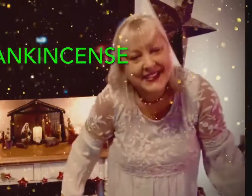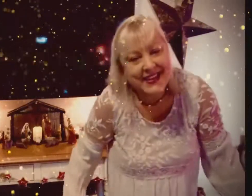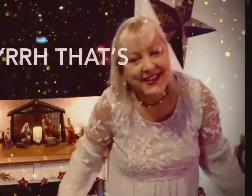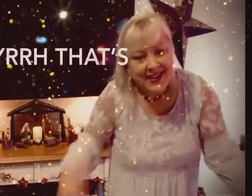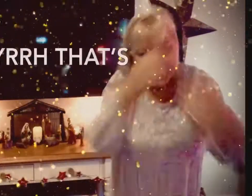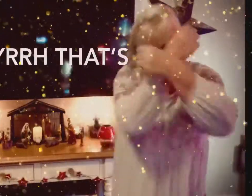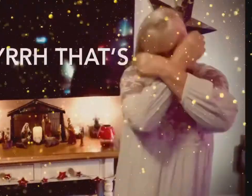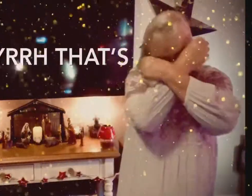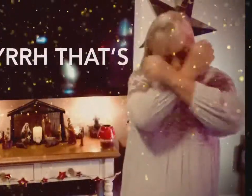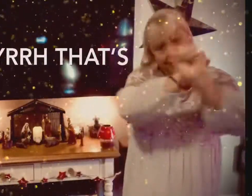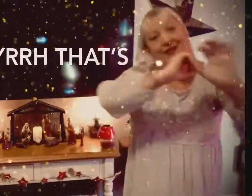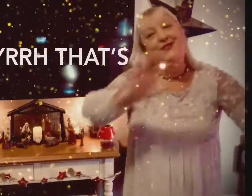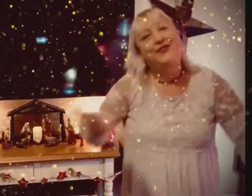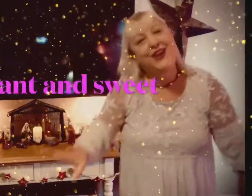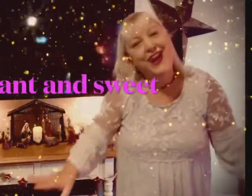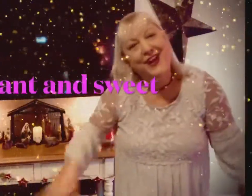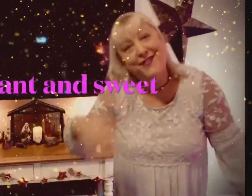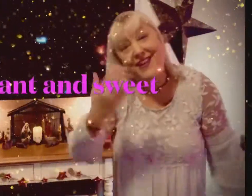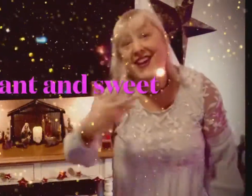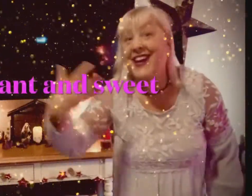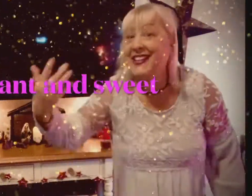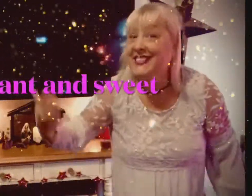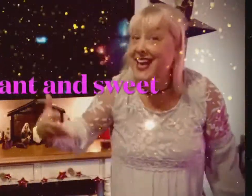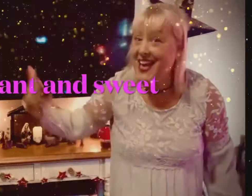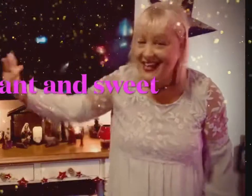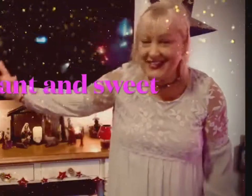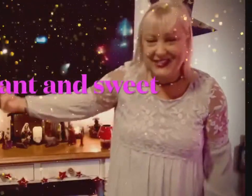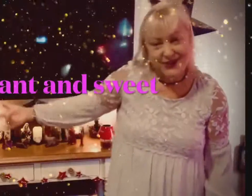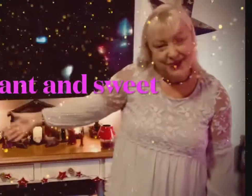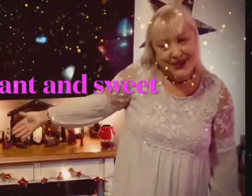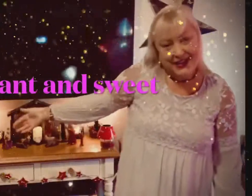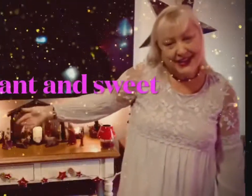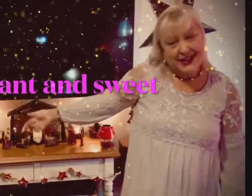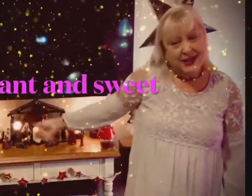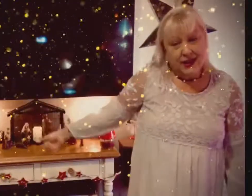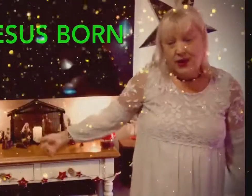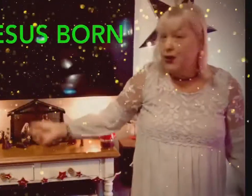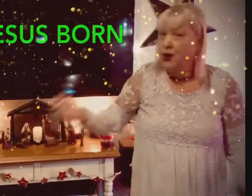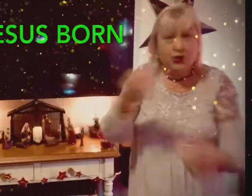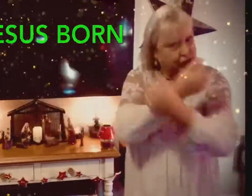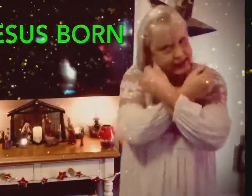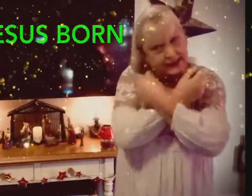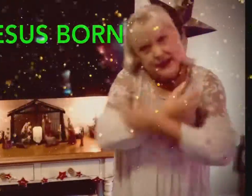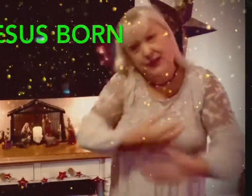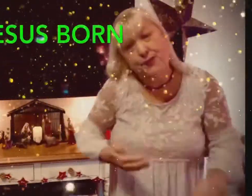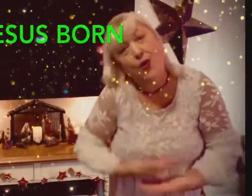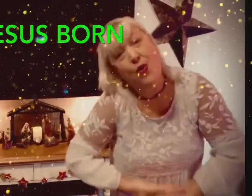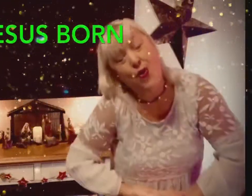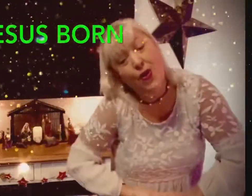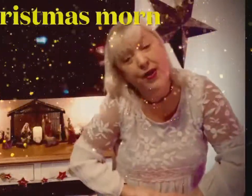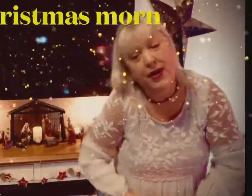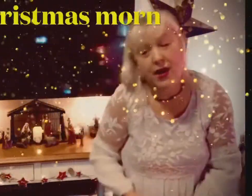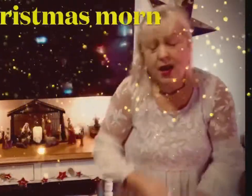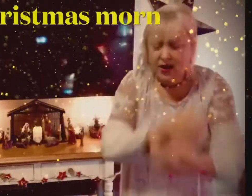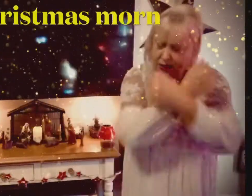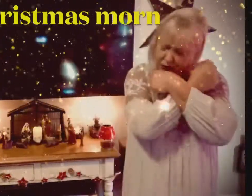no myrrh that's fragrant and sweet. No Jesus born, no Christmas